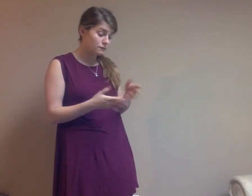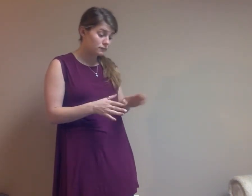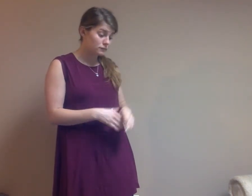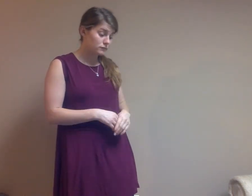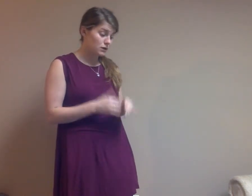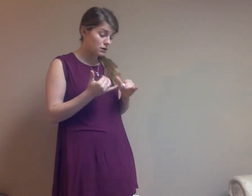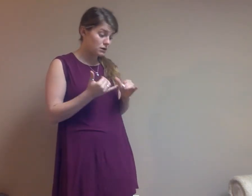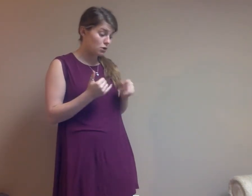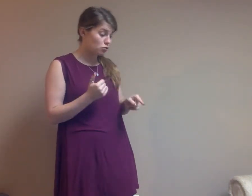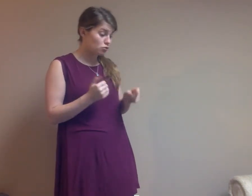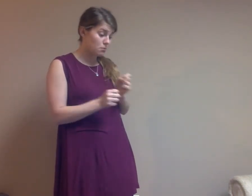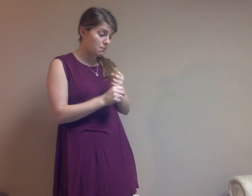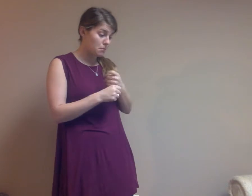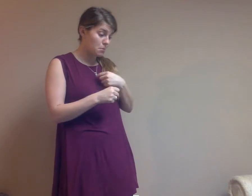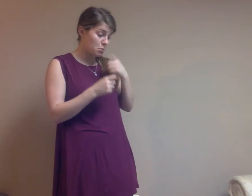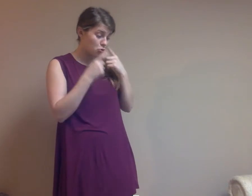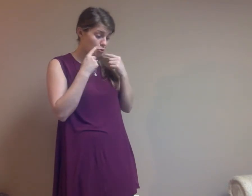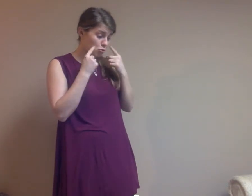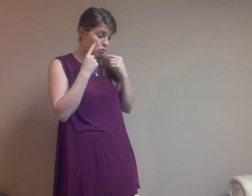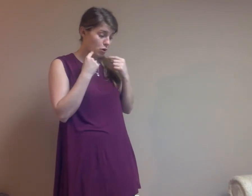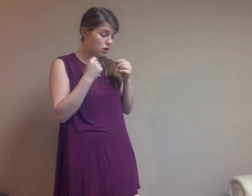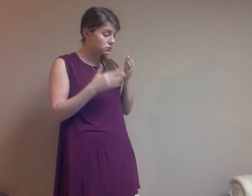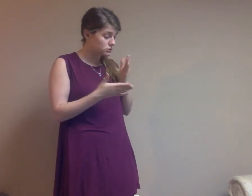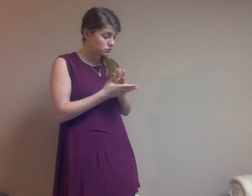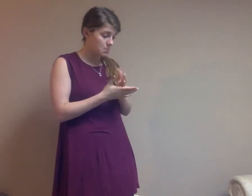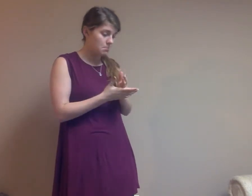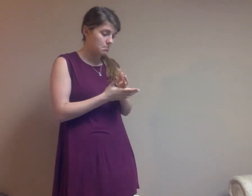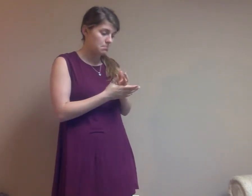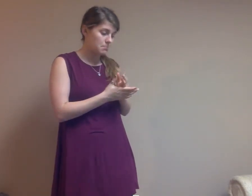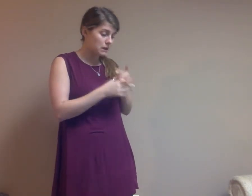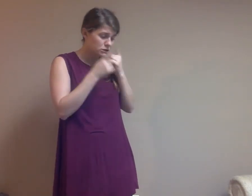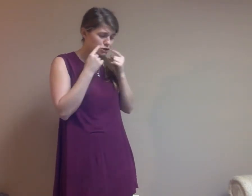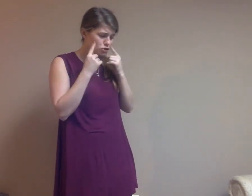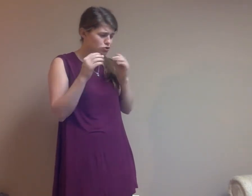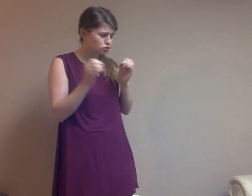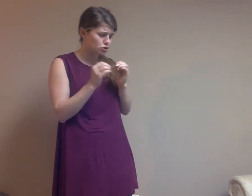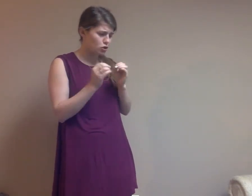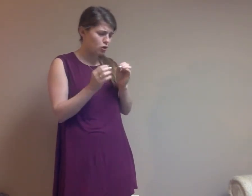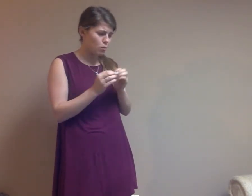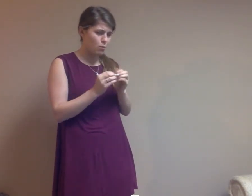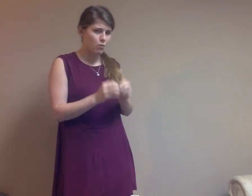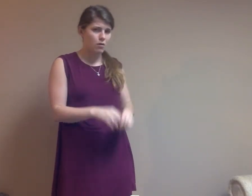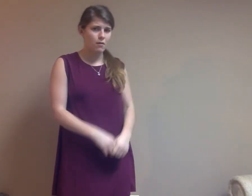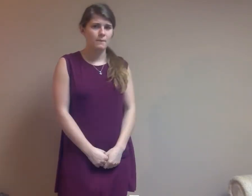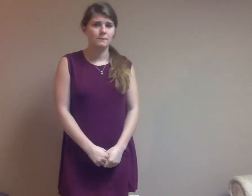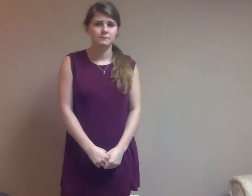girl. Bye-bye, sweetheart. I'll see you on Wednesday. Just remember, I love you so much. I'll see you